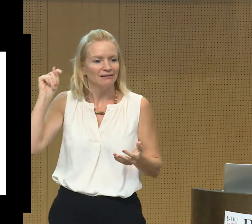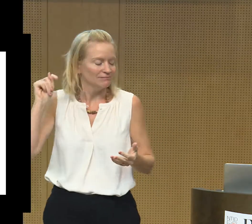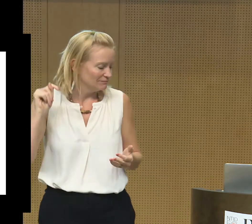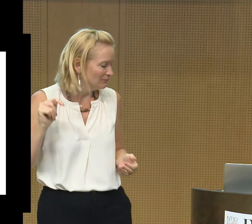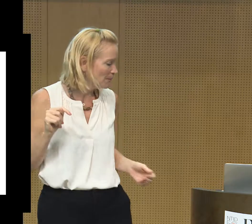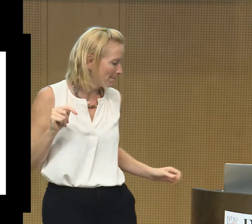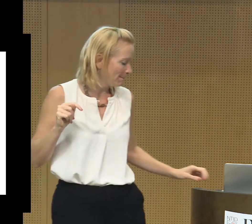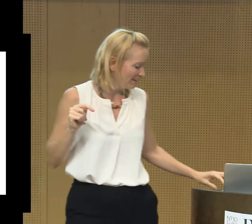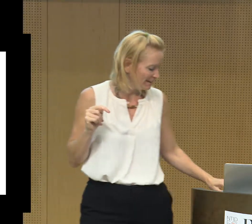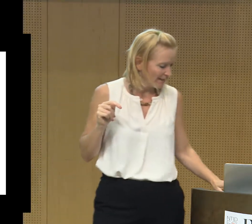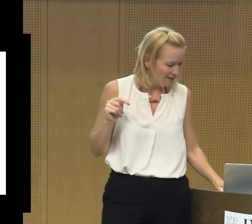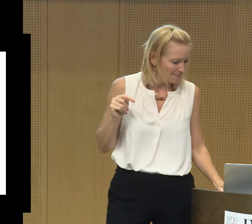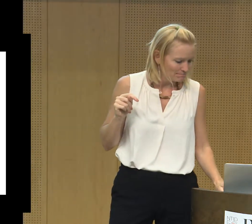language.